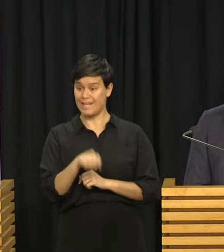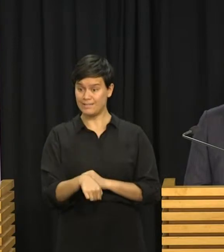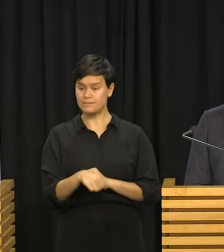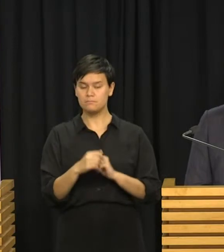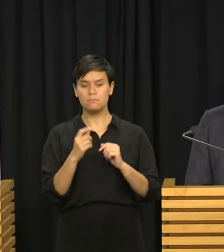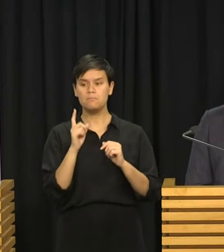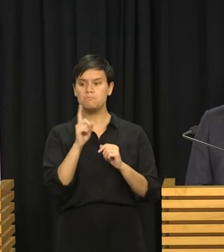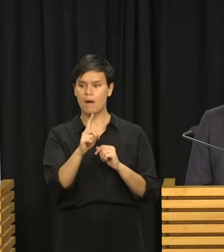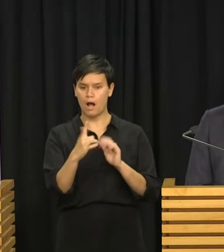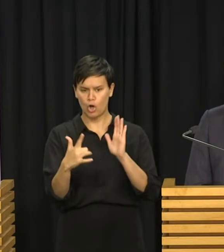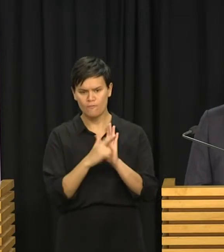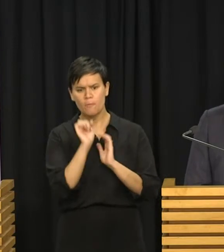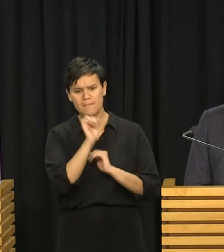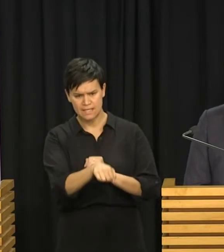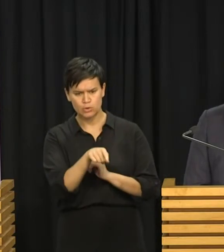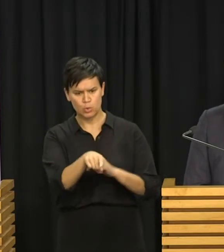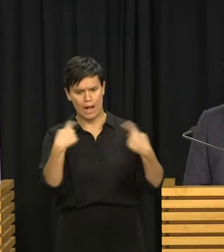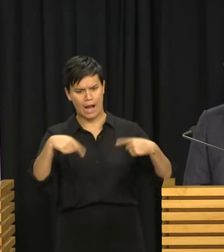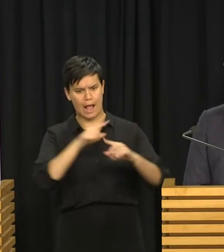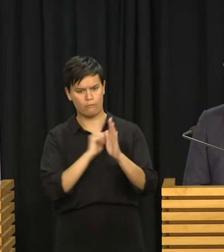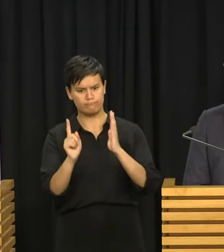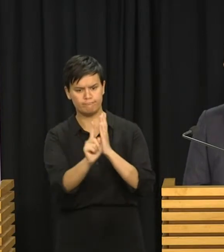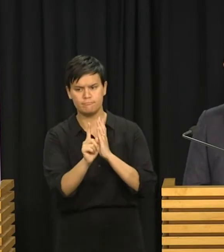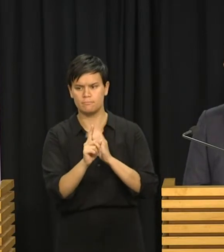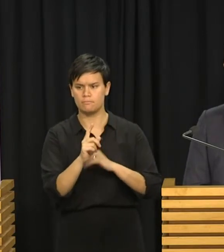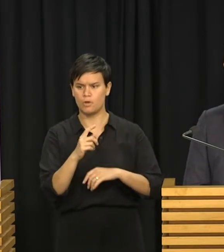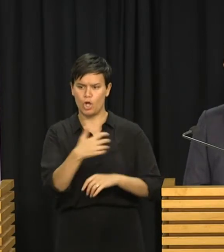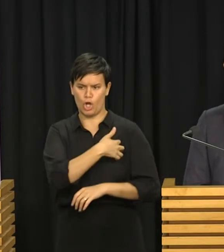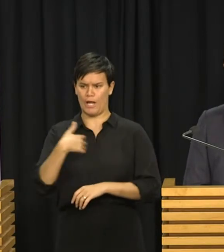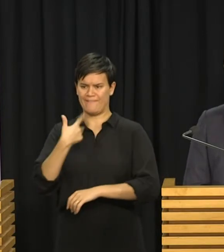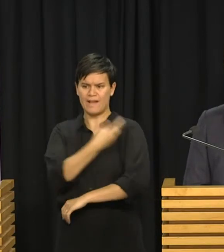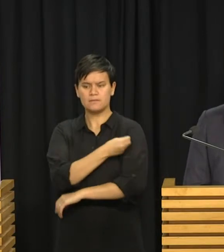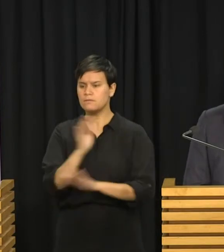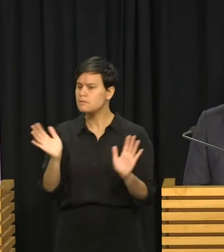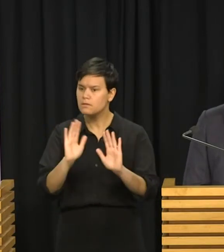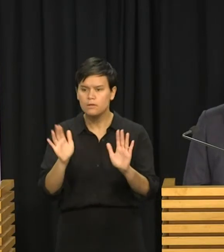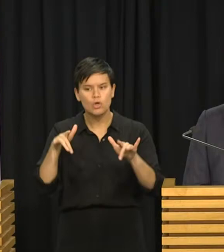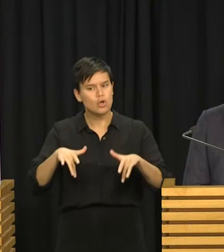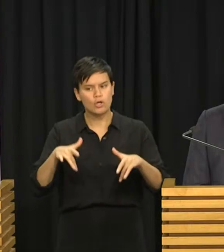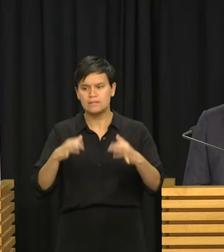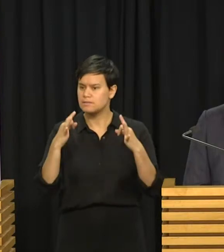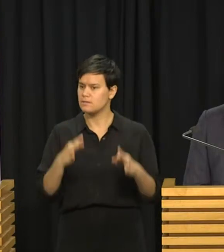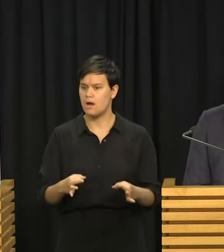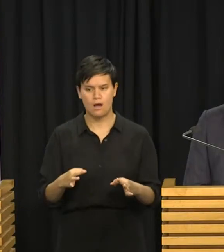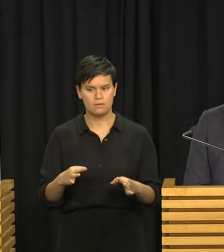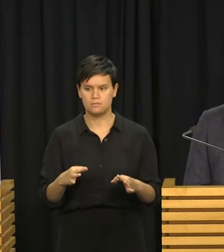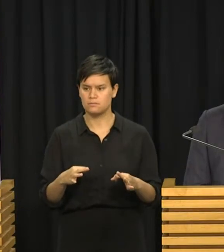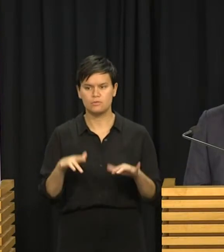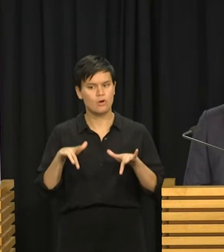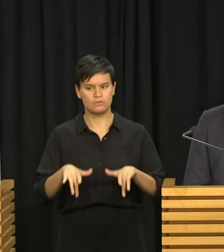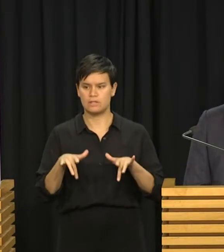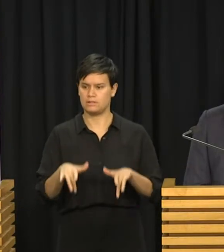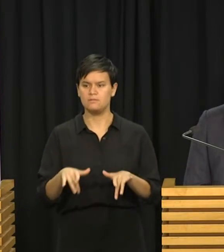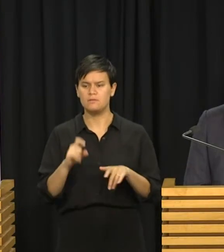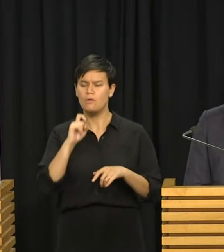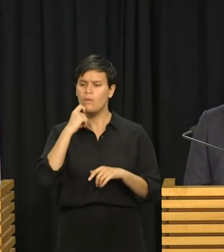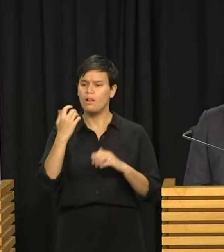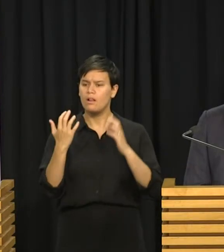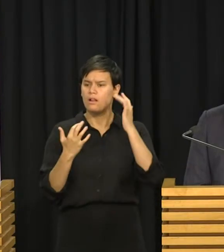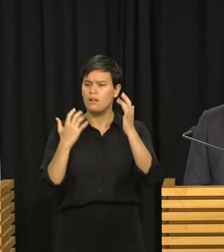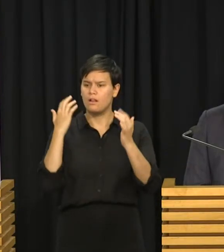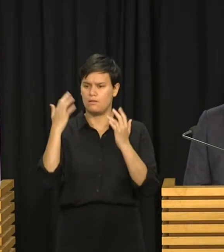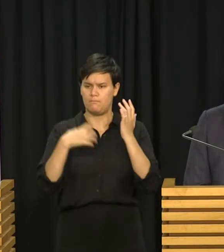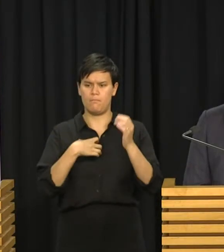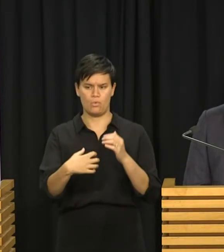Zealand abroad, and that's something that we have not made a final decision around how that will operate, but it's something that we are